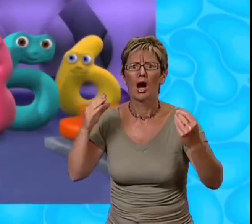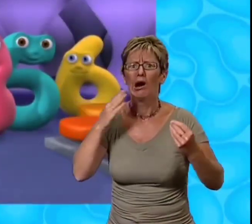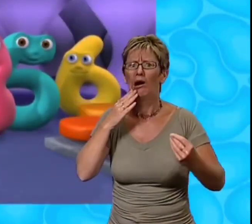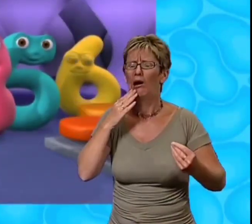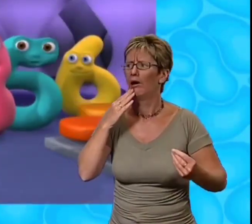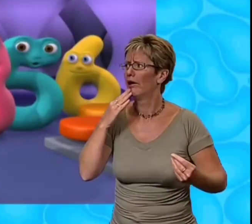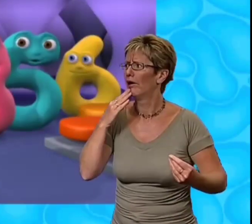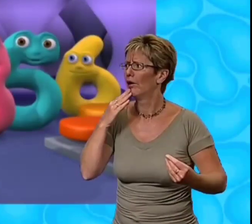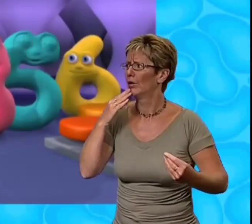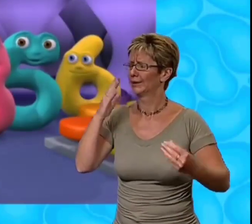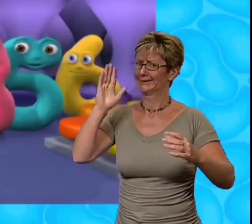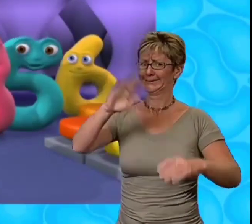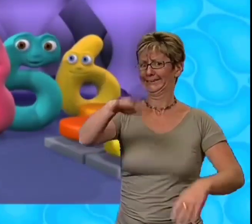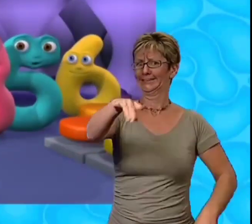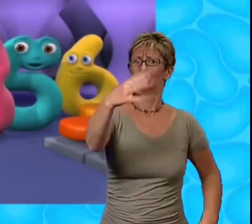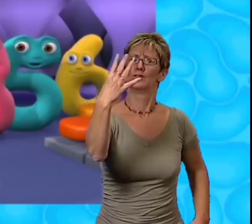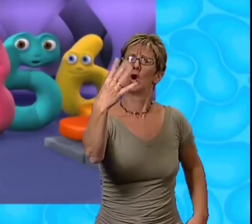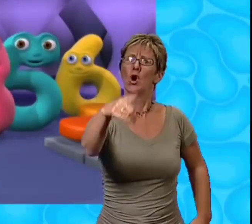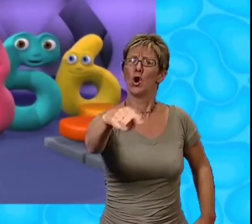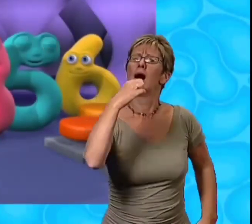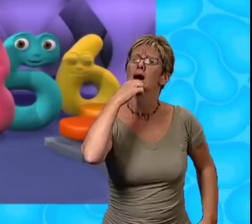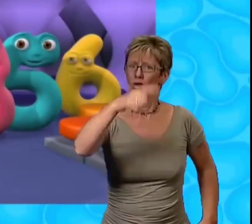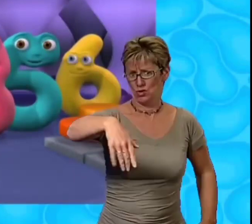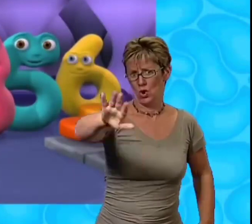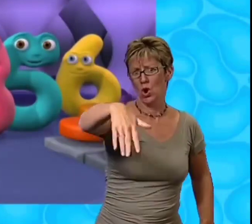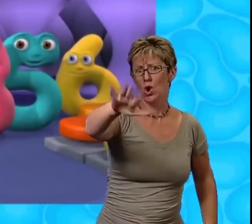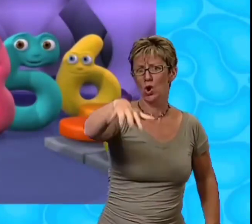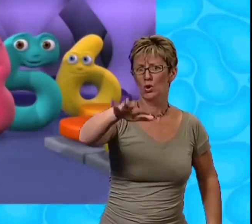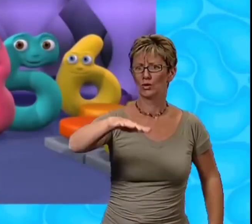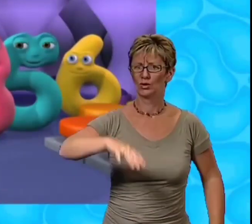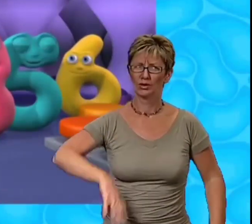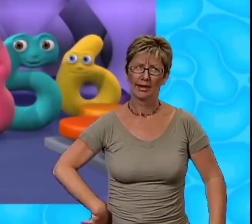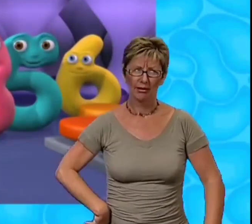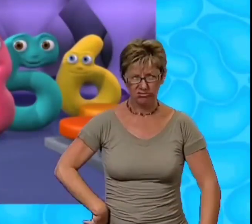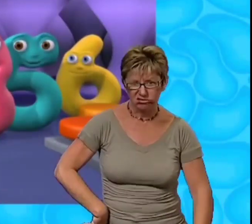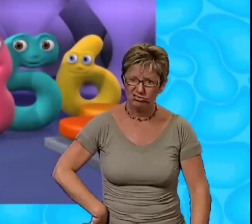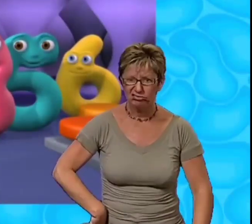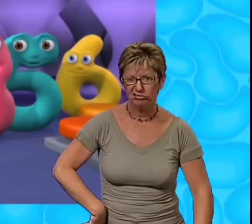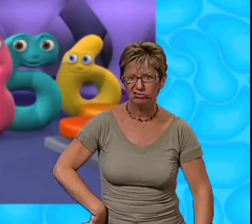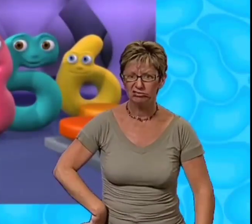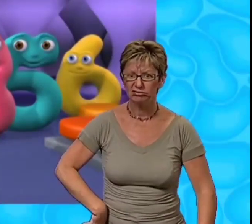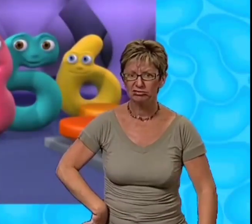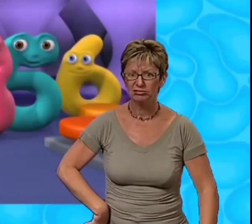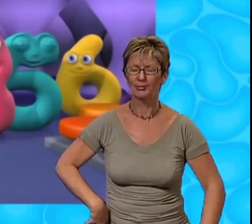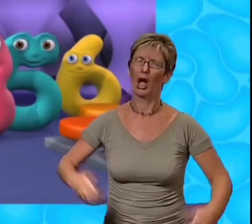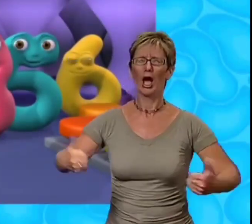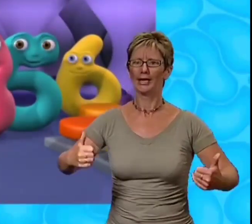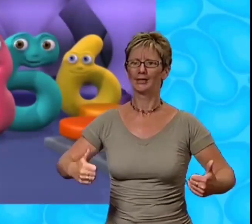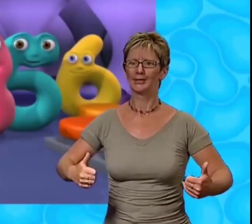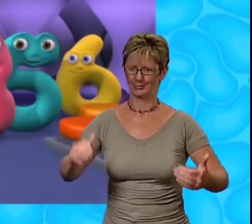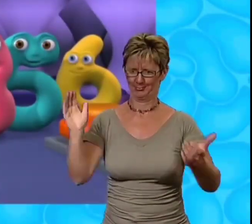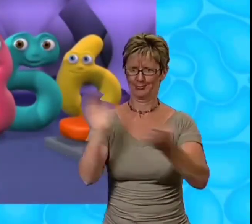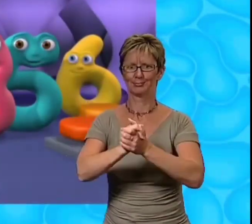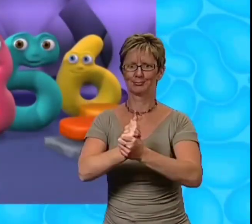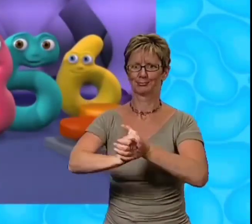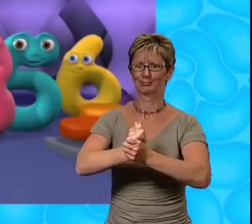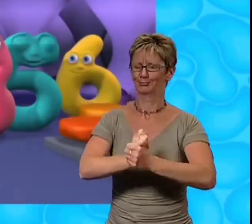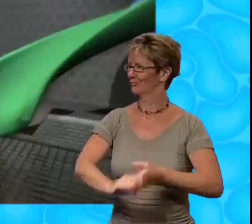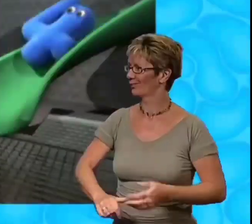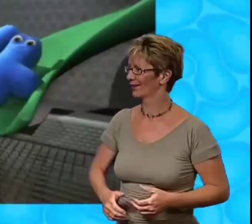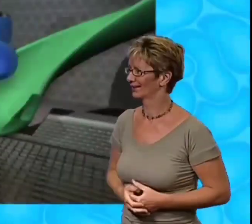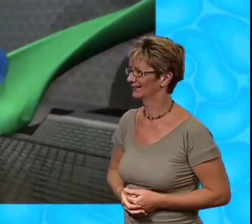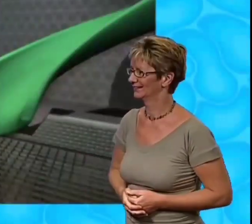What? Four, you're going out. Thought so. All right, let's do it.